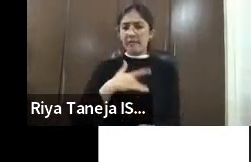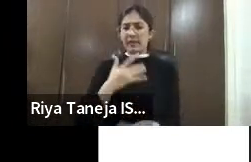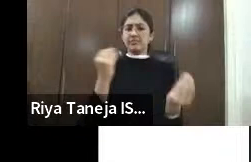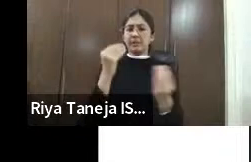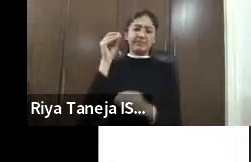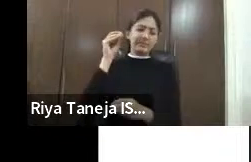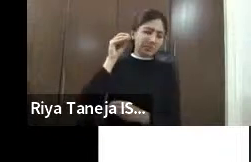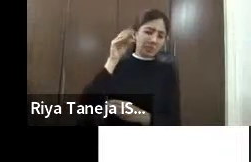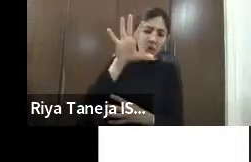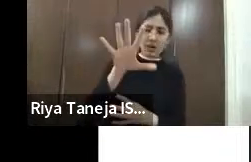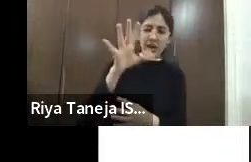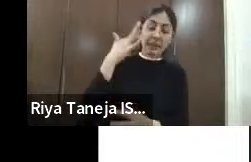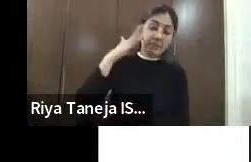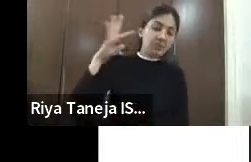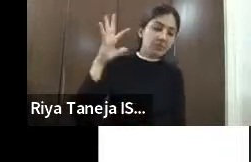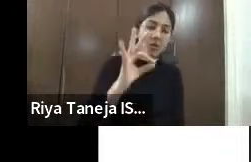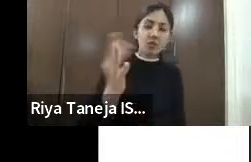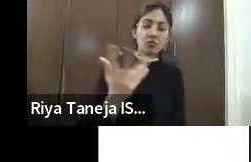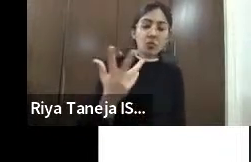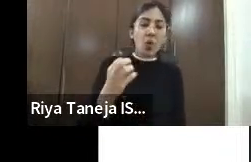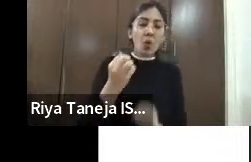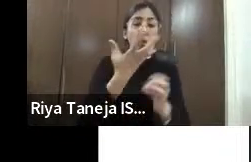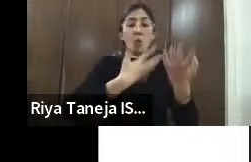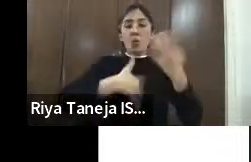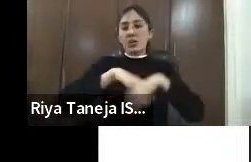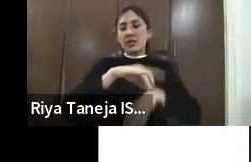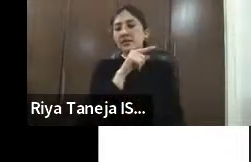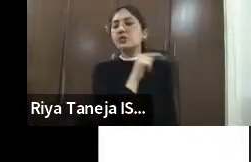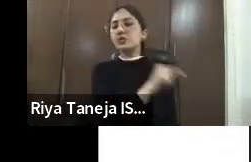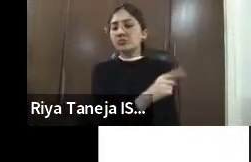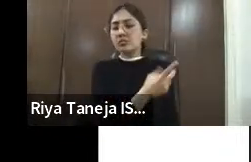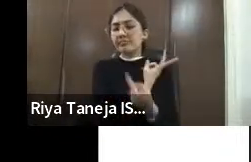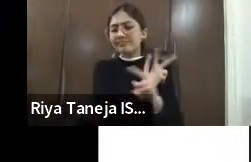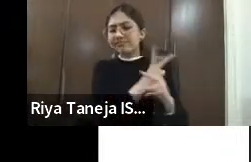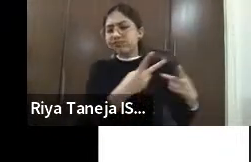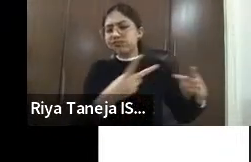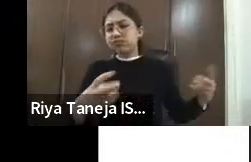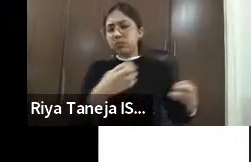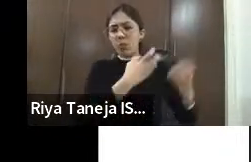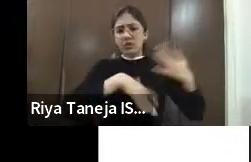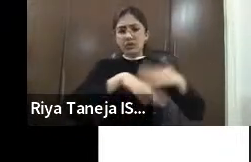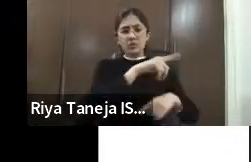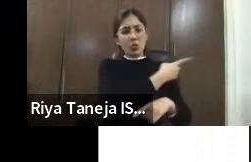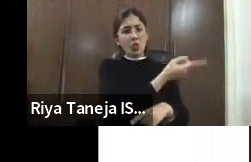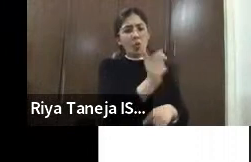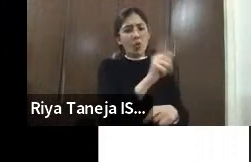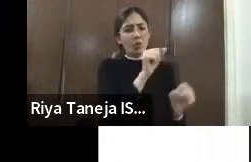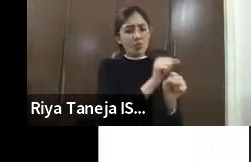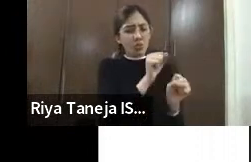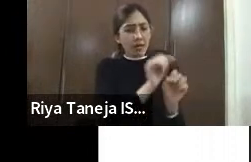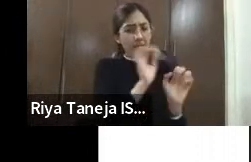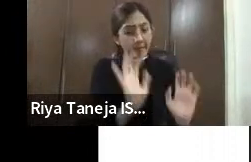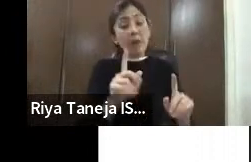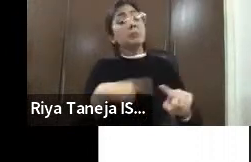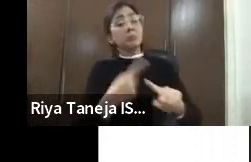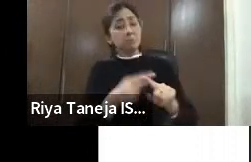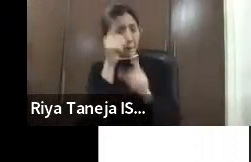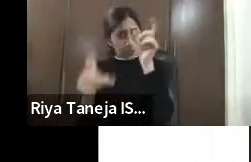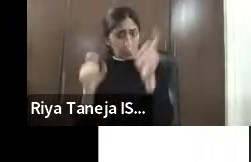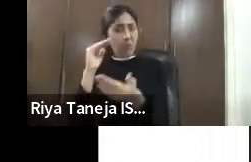on organizations and on the movement that the organization is part of. At individual level, I'm extremely